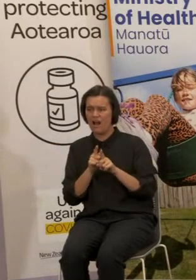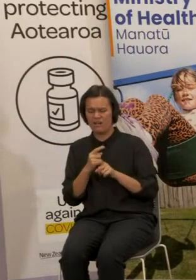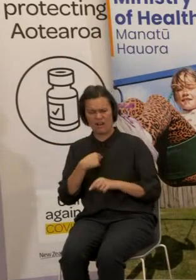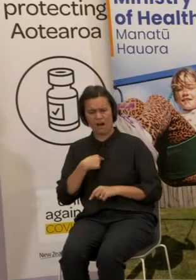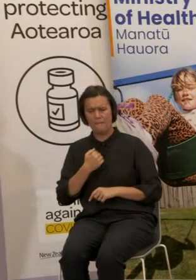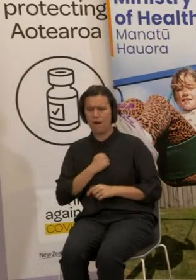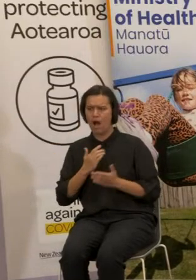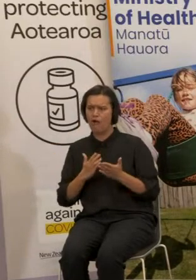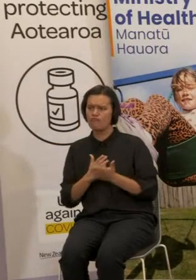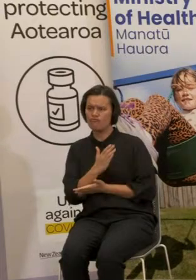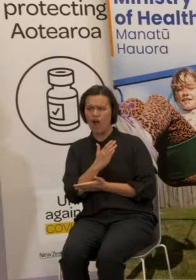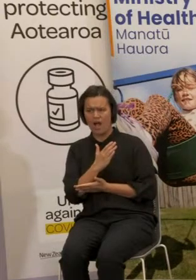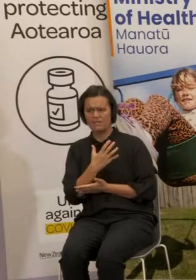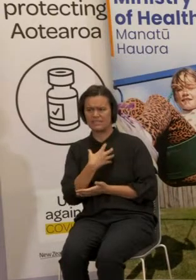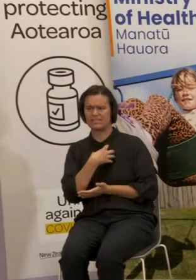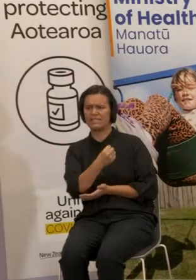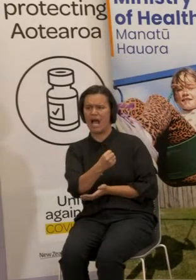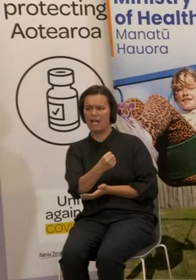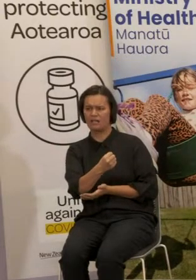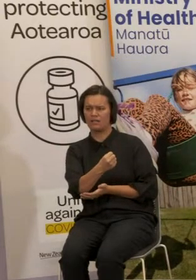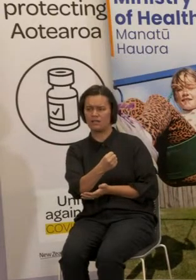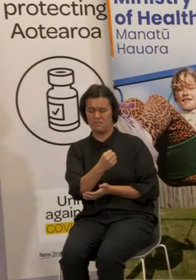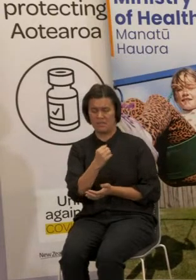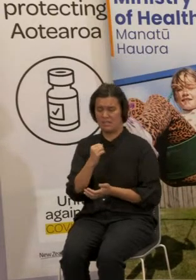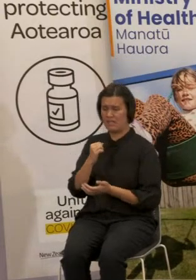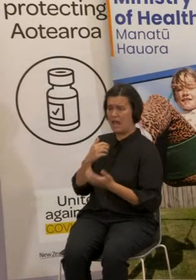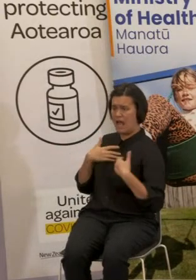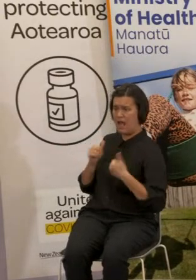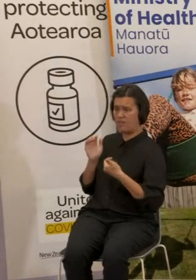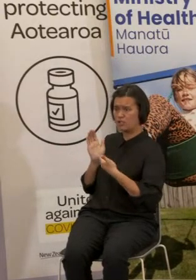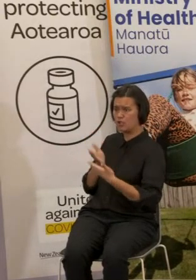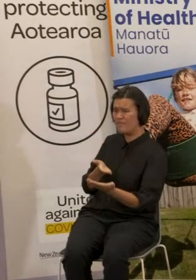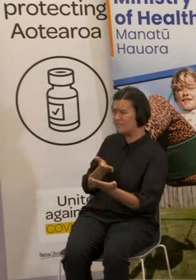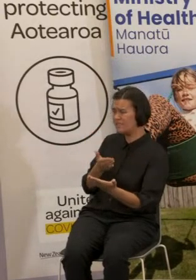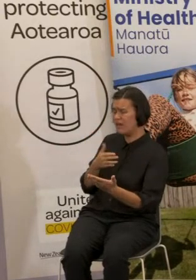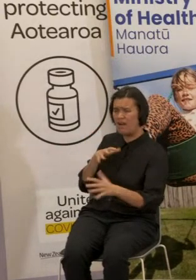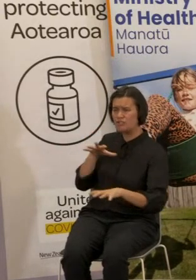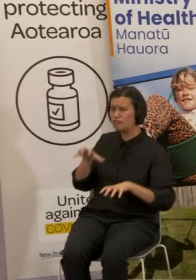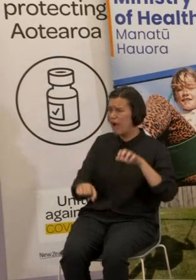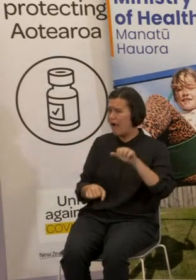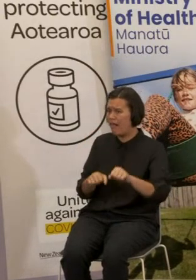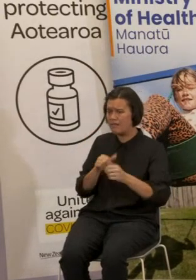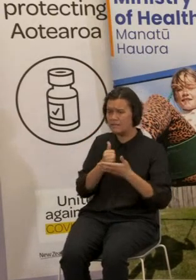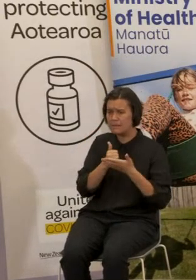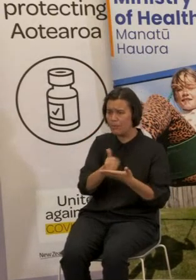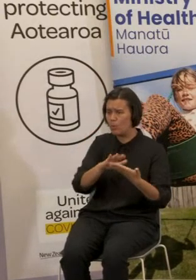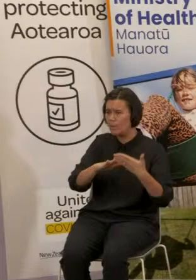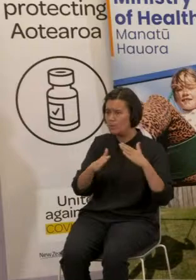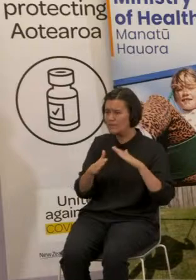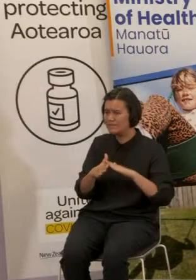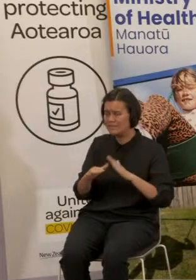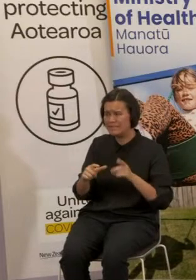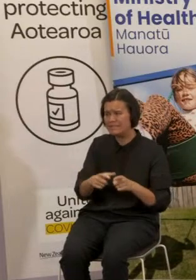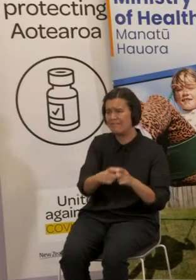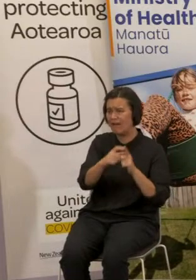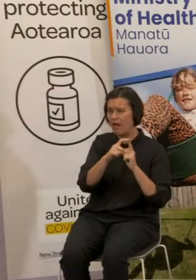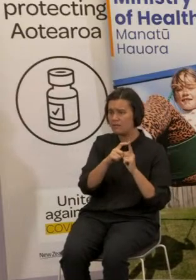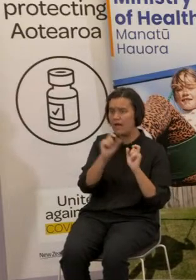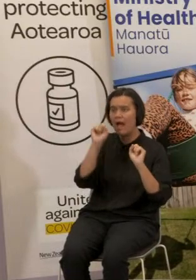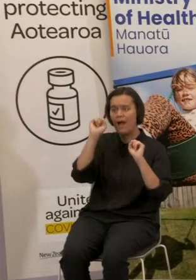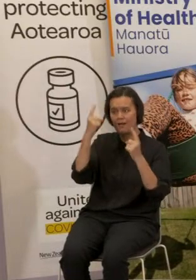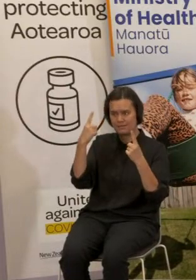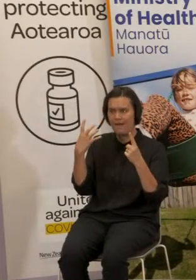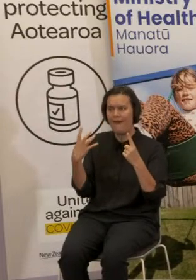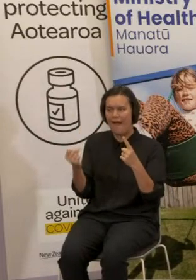health services who are facing COVID disease and struggling to support our communities. There's a real tension there, and I really want